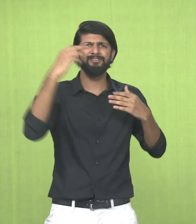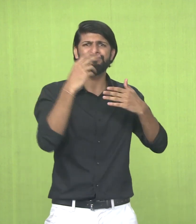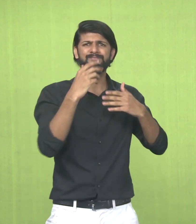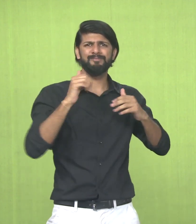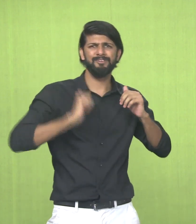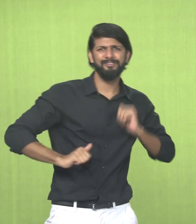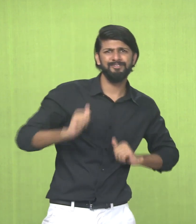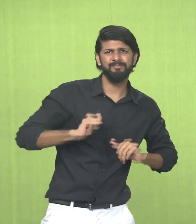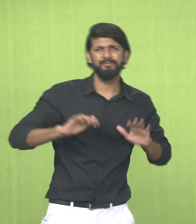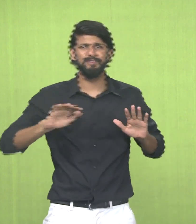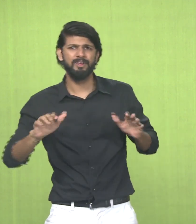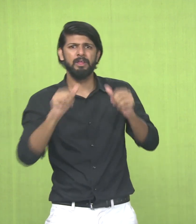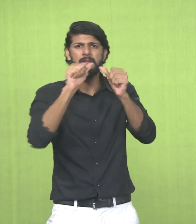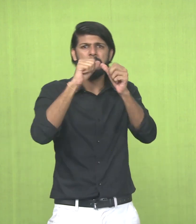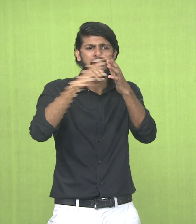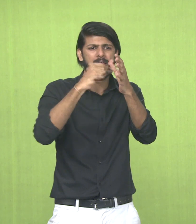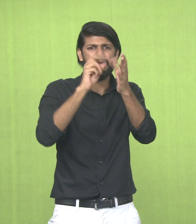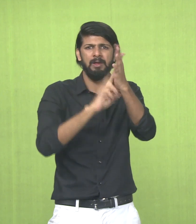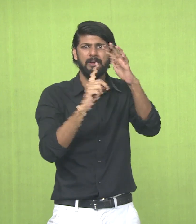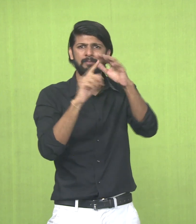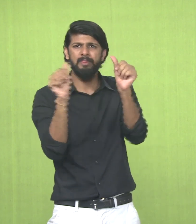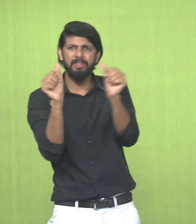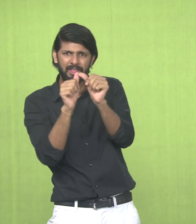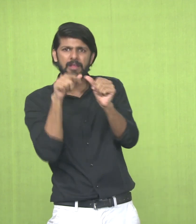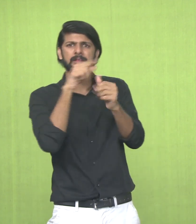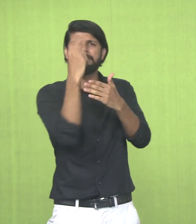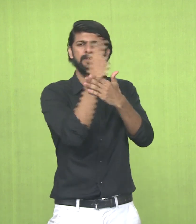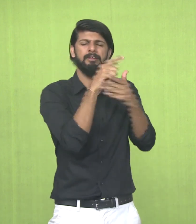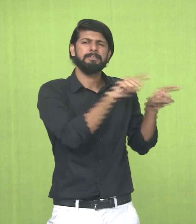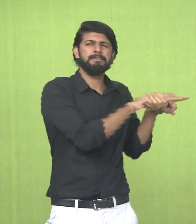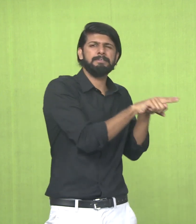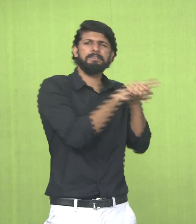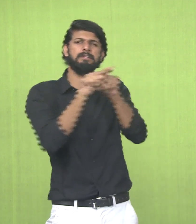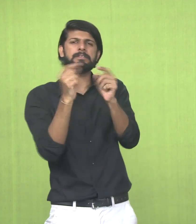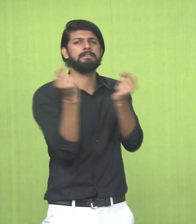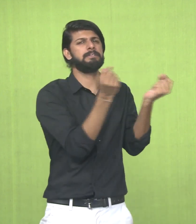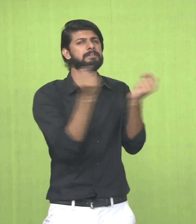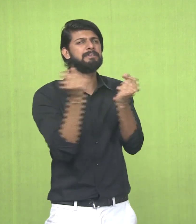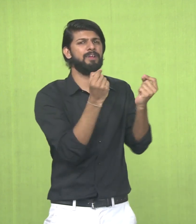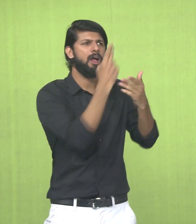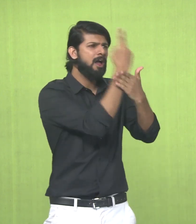The style of the painting is similar to the Ajanta cave paintings.